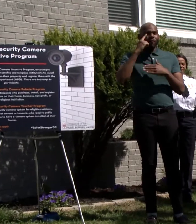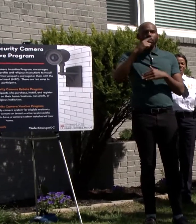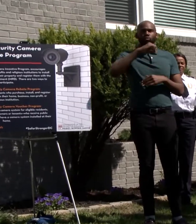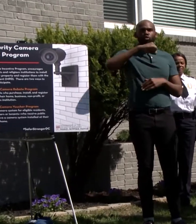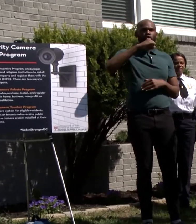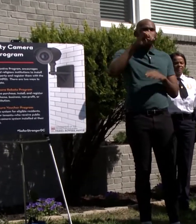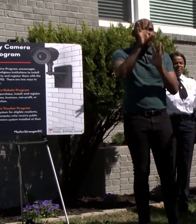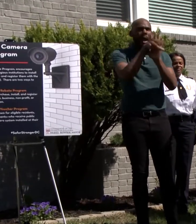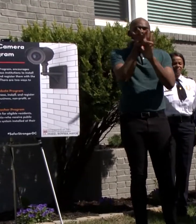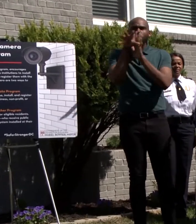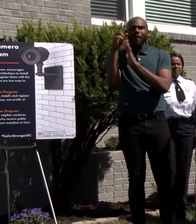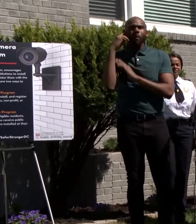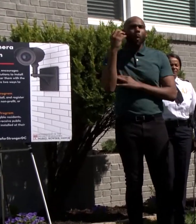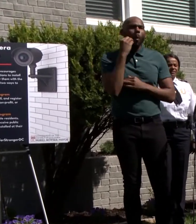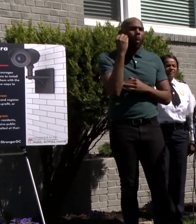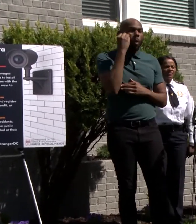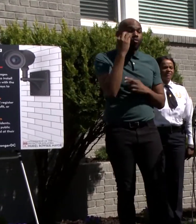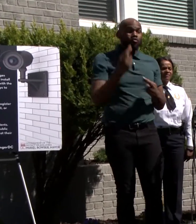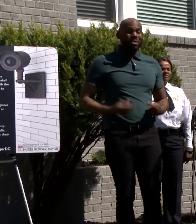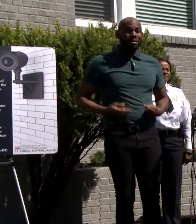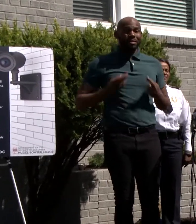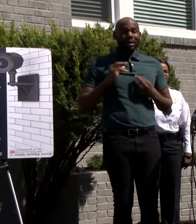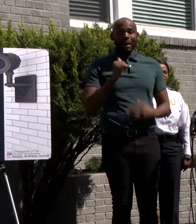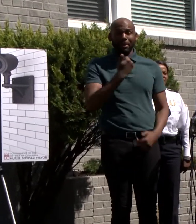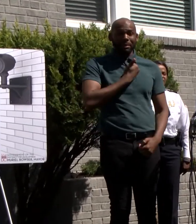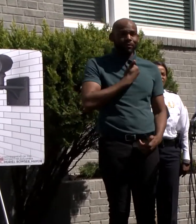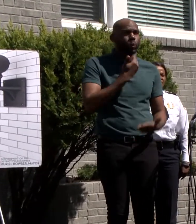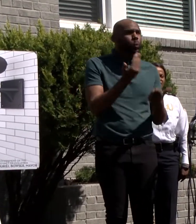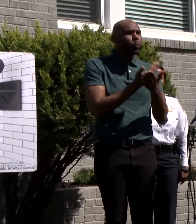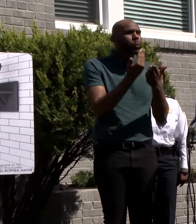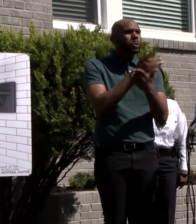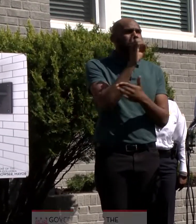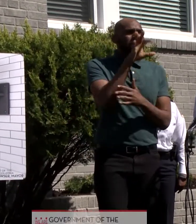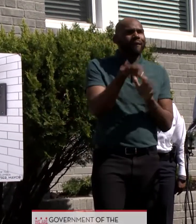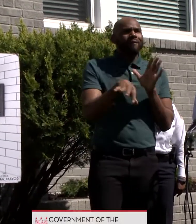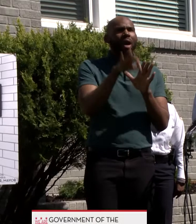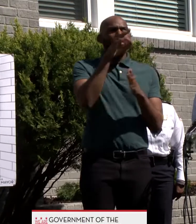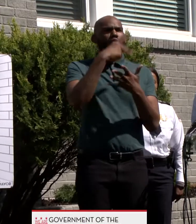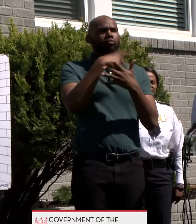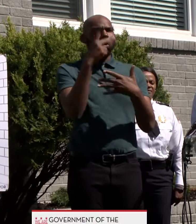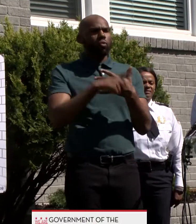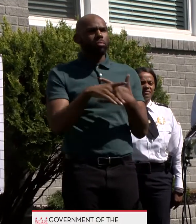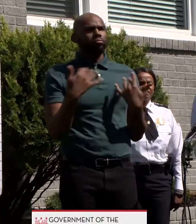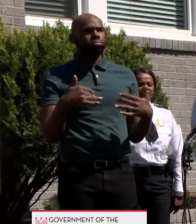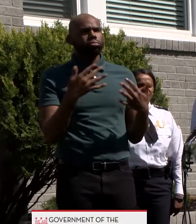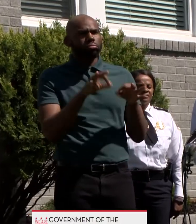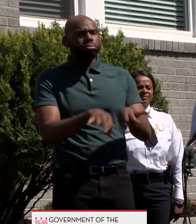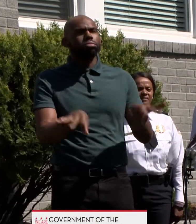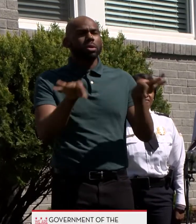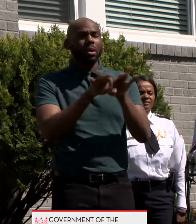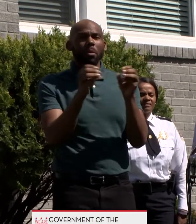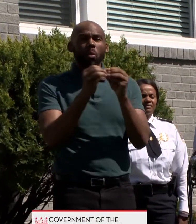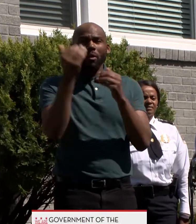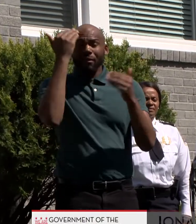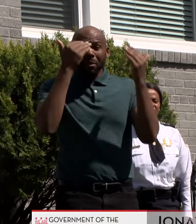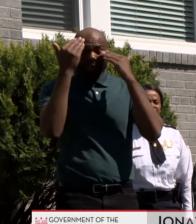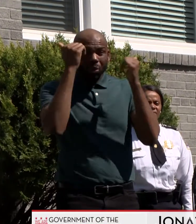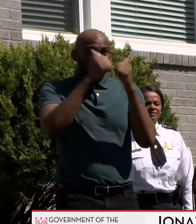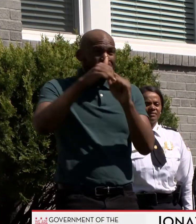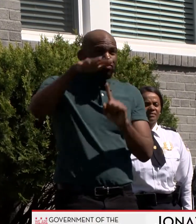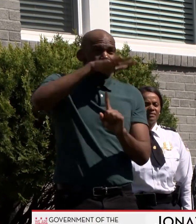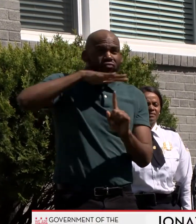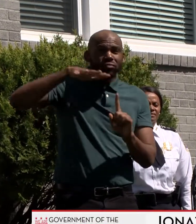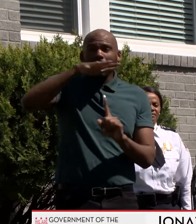for their home. Residents like myself that are new to DC found this program to be particularly useful as we become more familiar with our